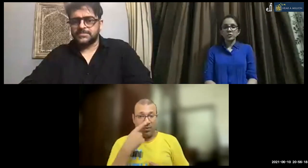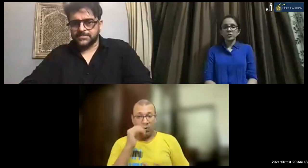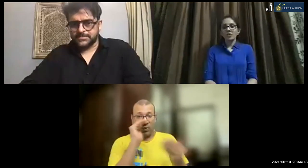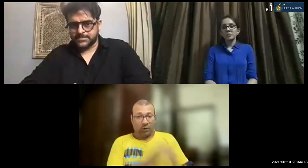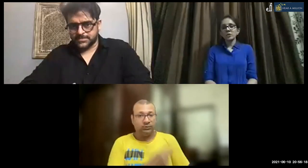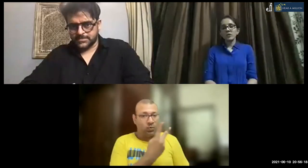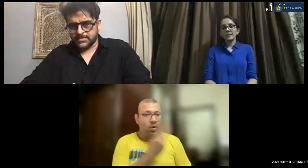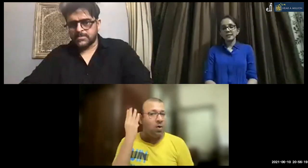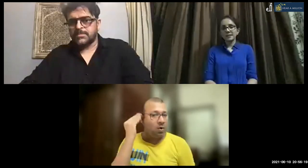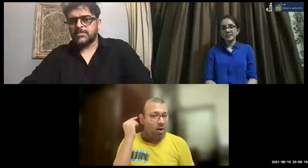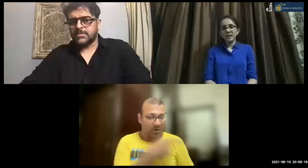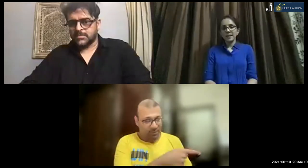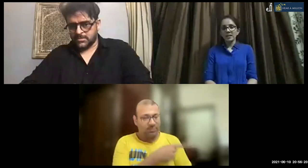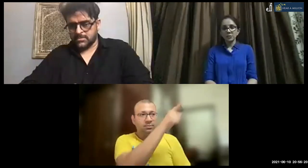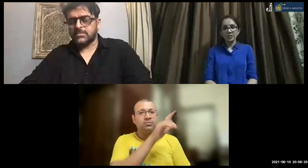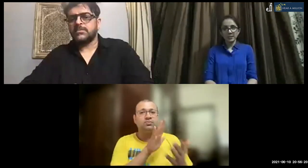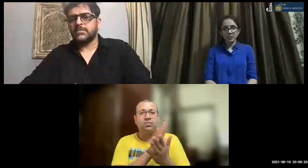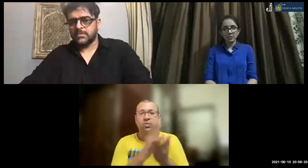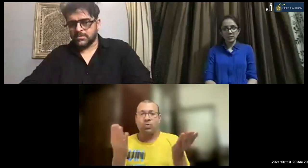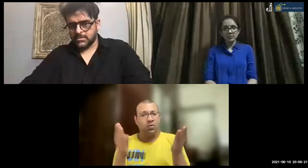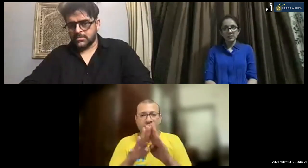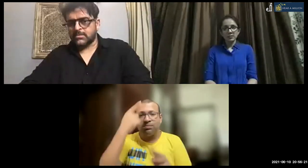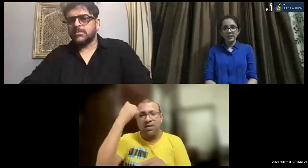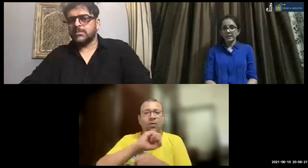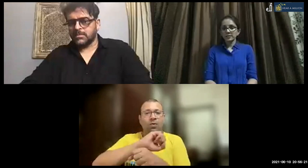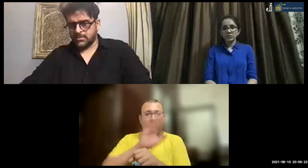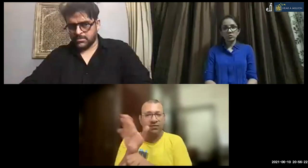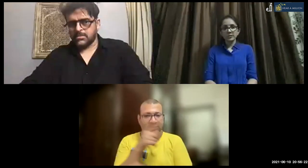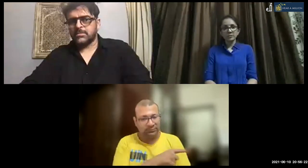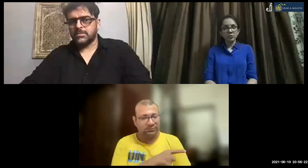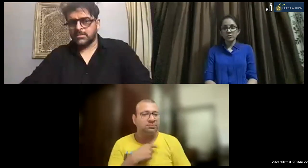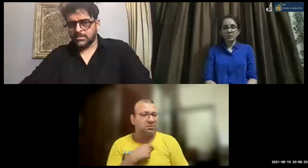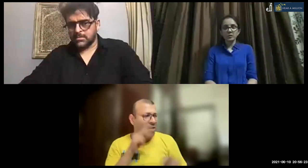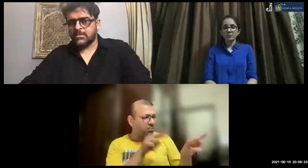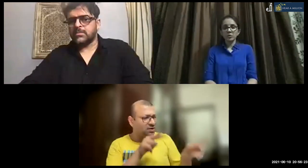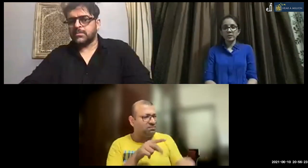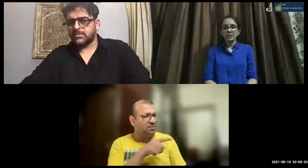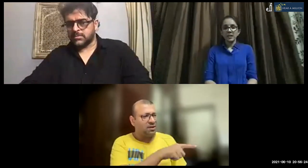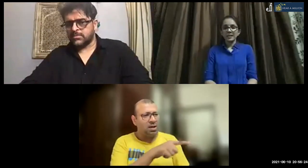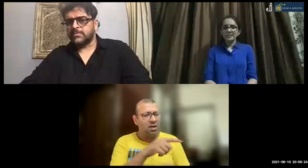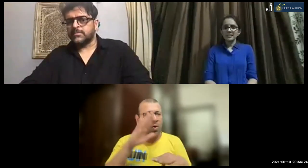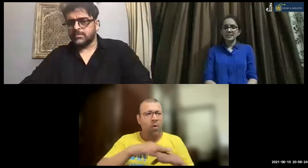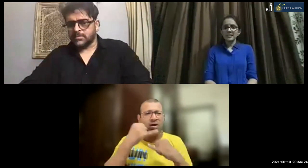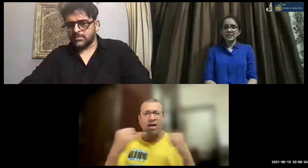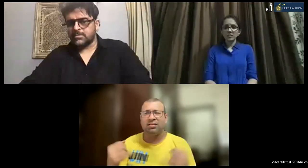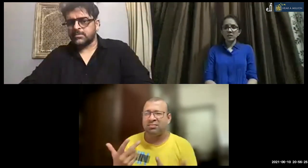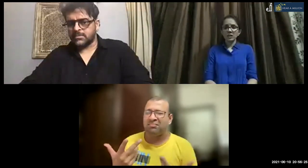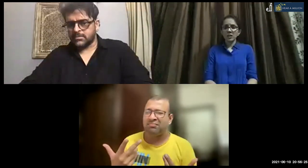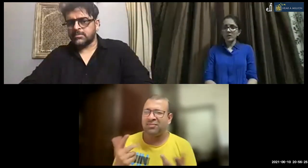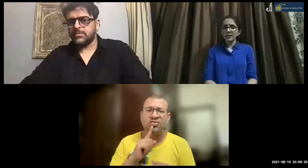So you were talking about online classes. I have 2 hearing daughters, and the schools have closed because of COVID. And I see